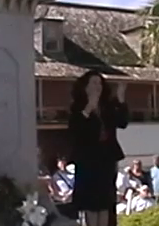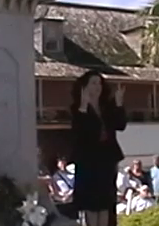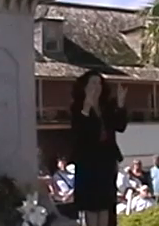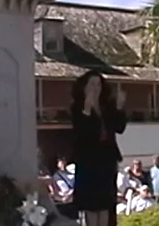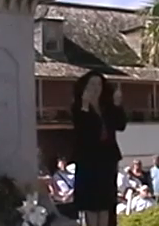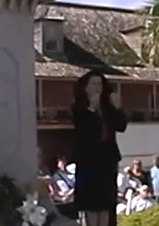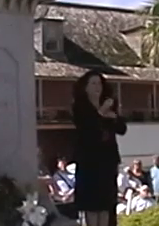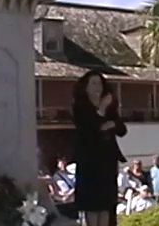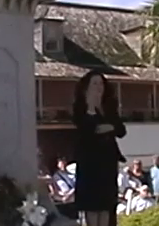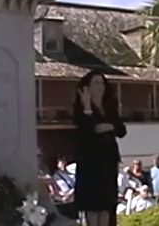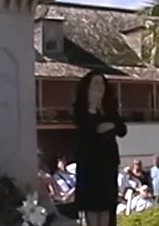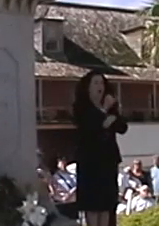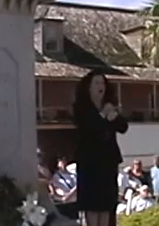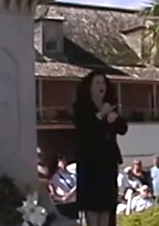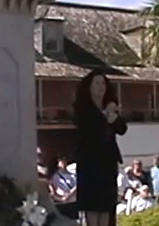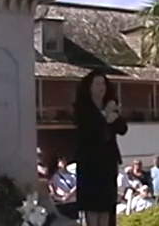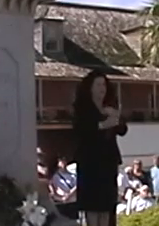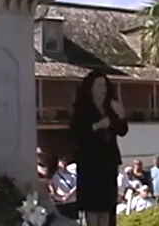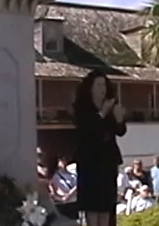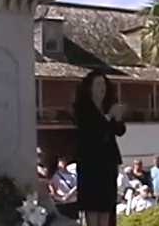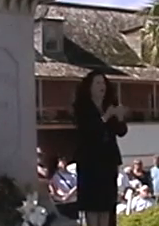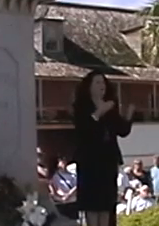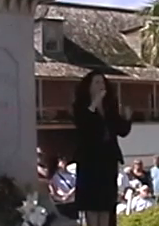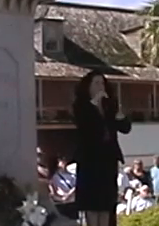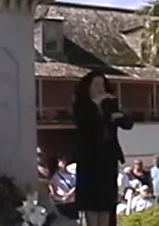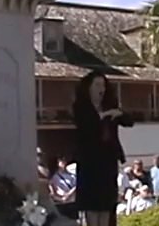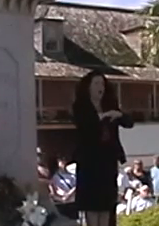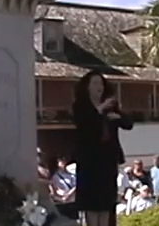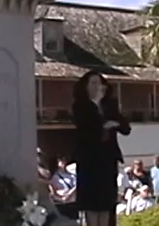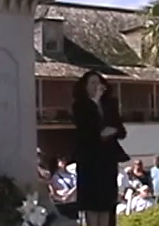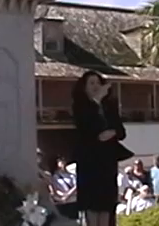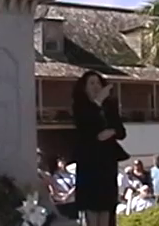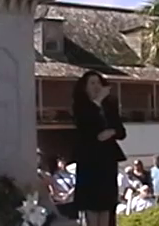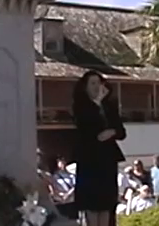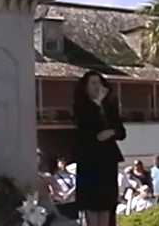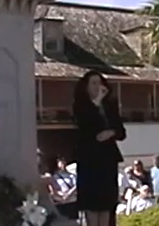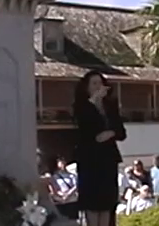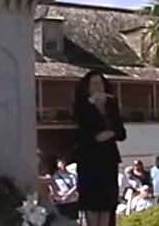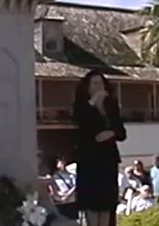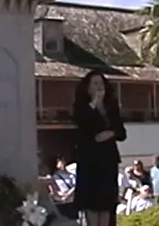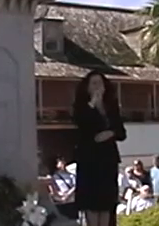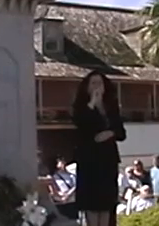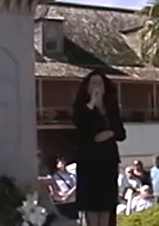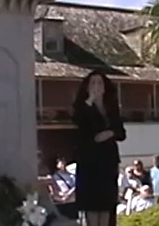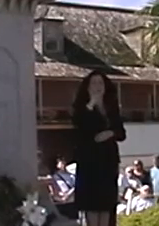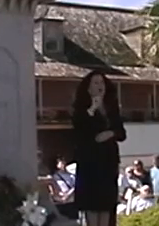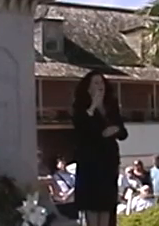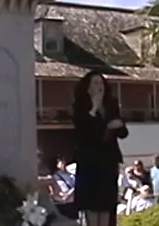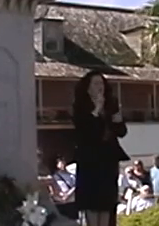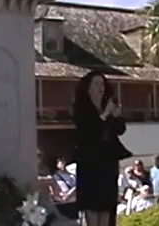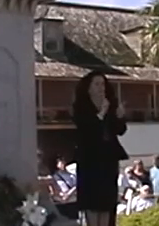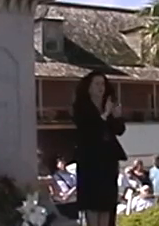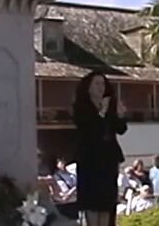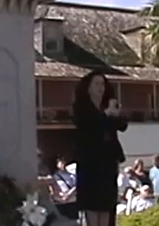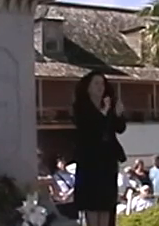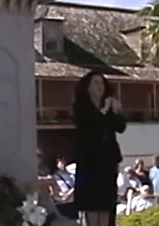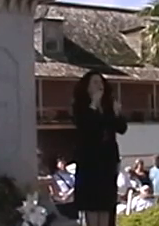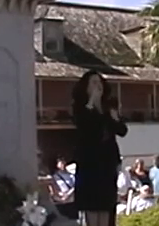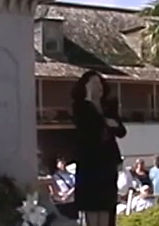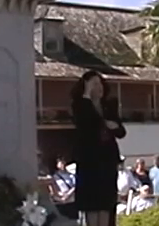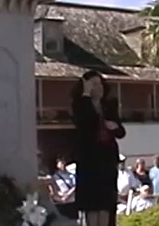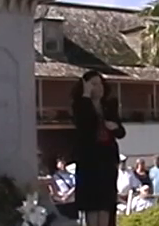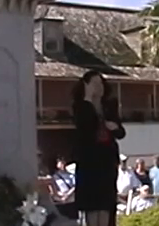several islands, he arrived at La Española and collaborated with Governor Nicolás de Obando in